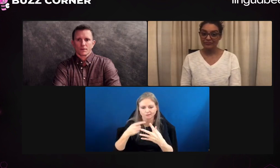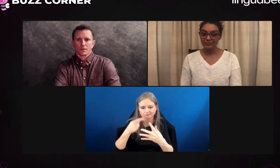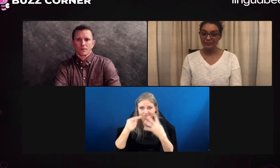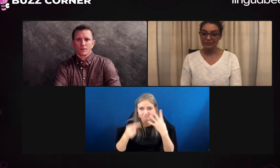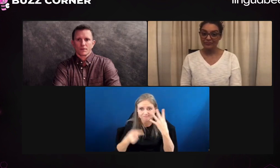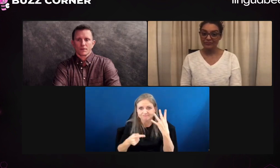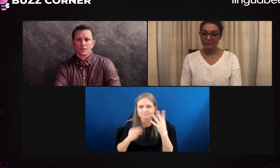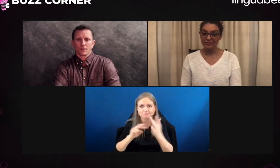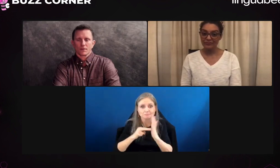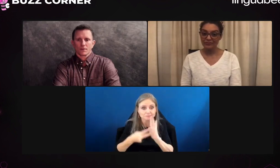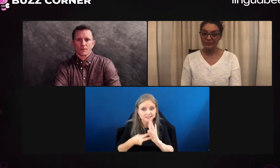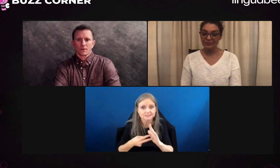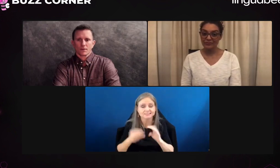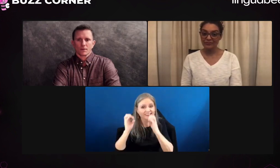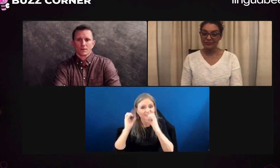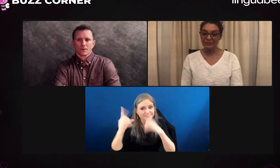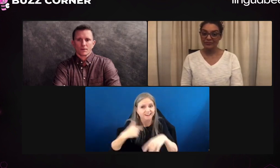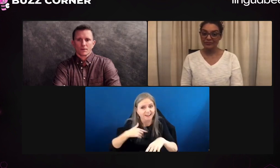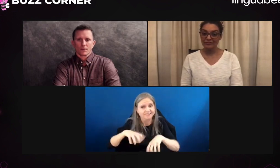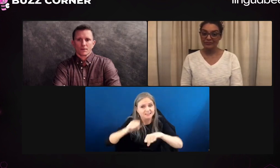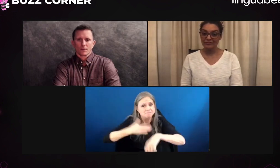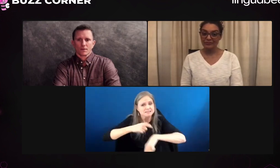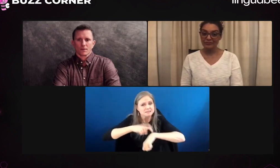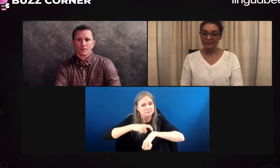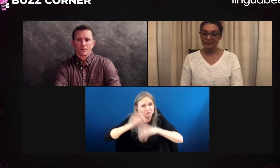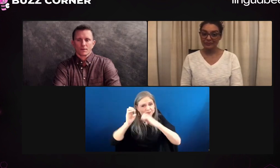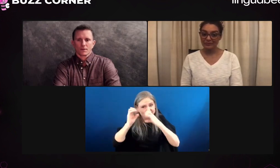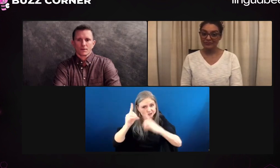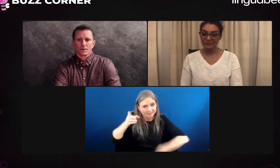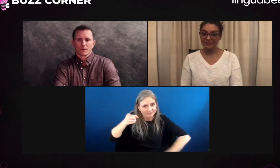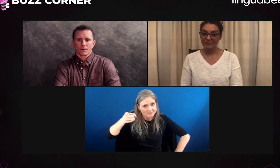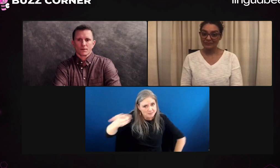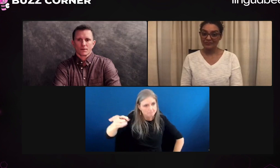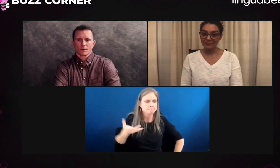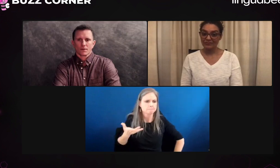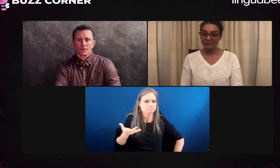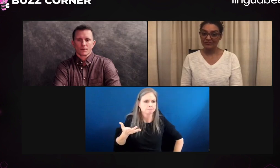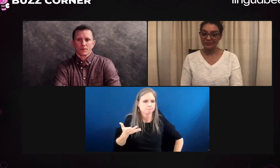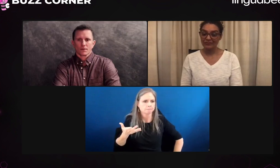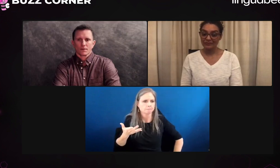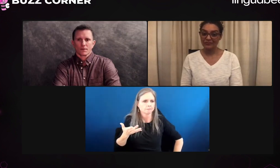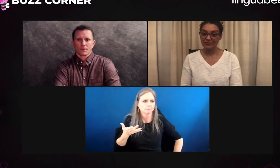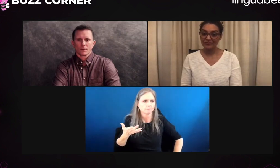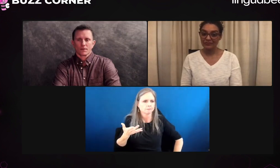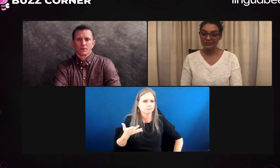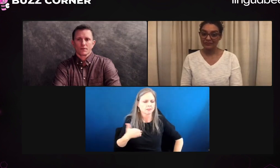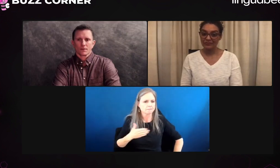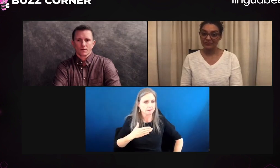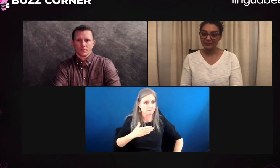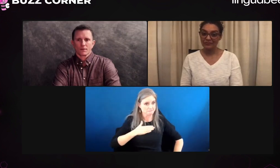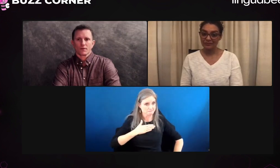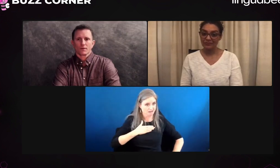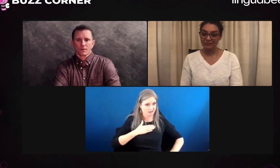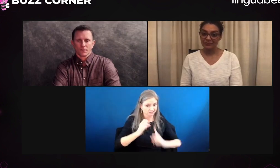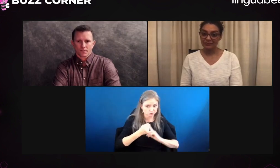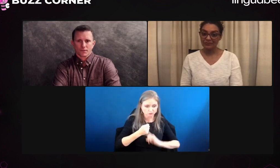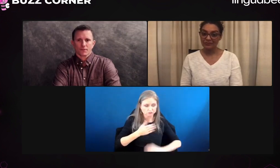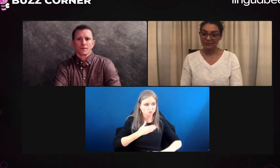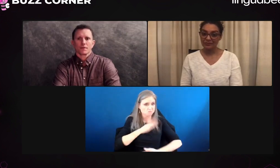them tremendous amounts of information, what things mean. I have taken my time to educate